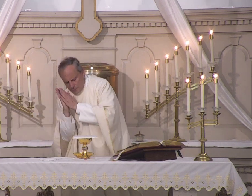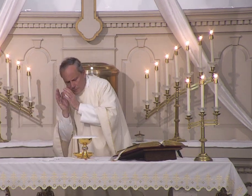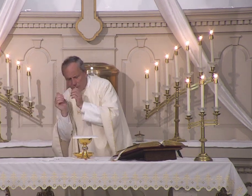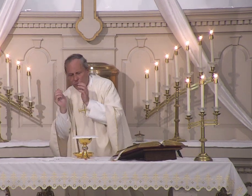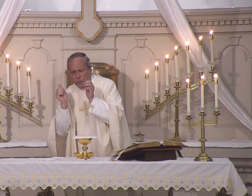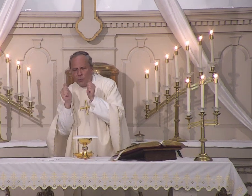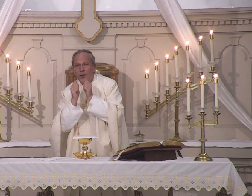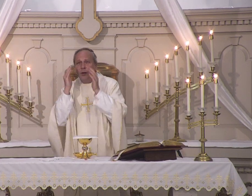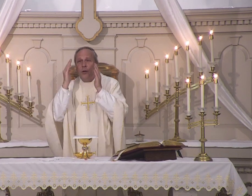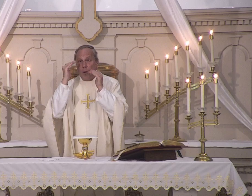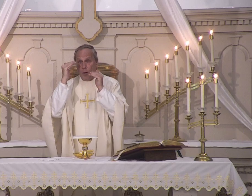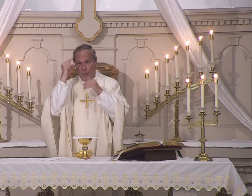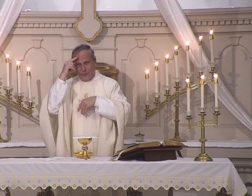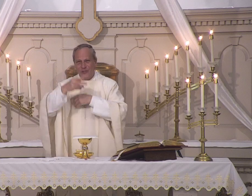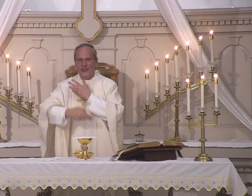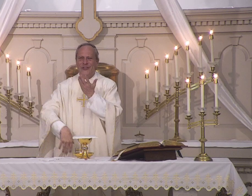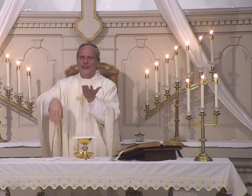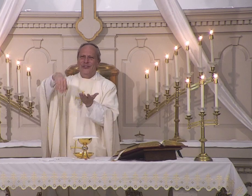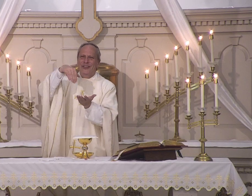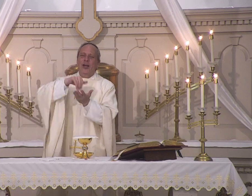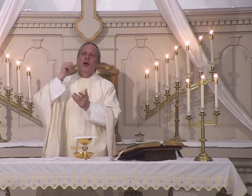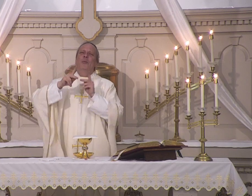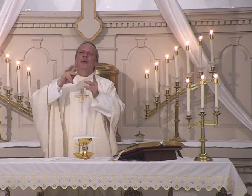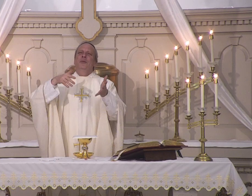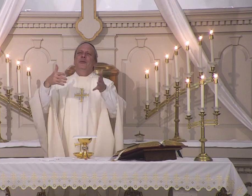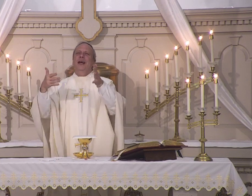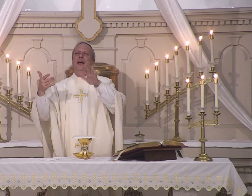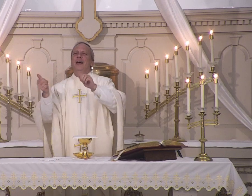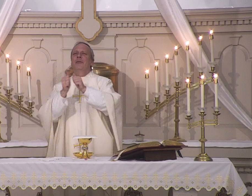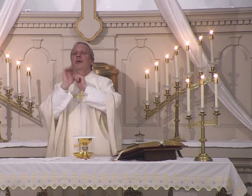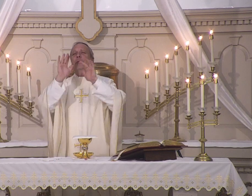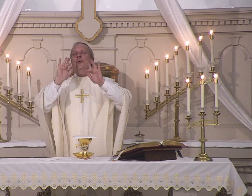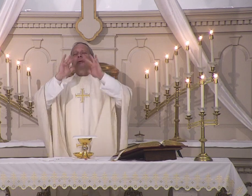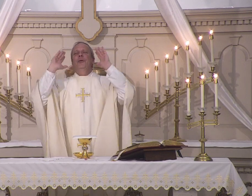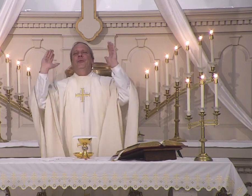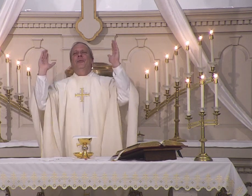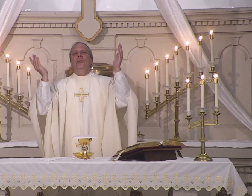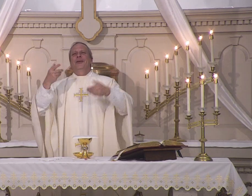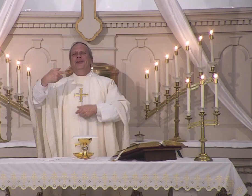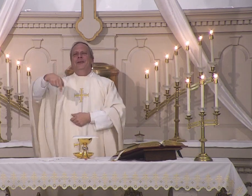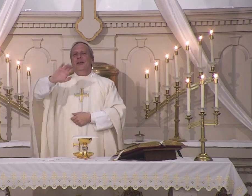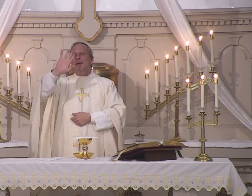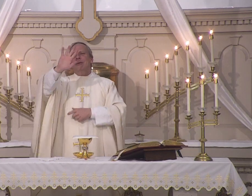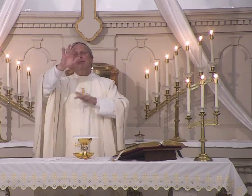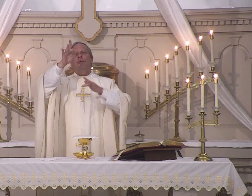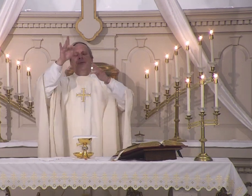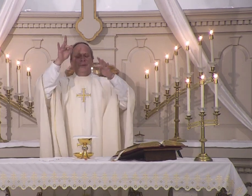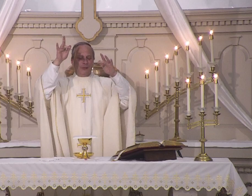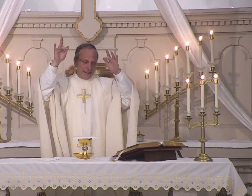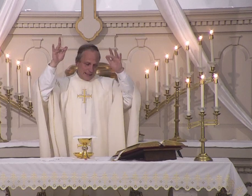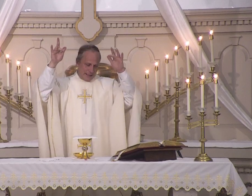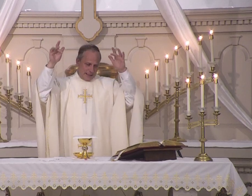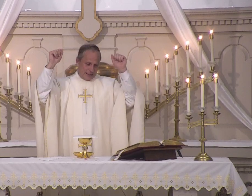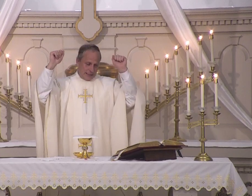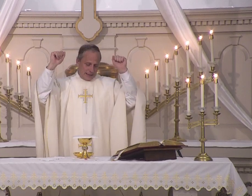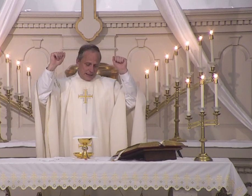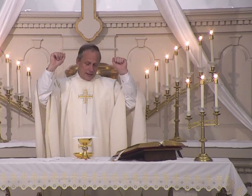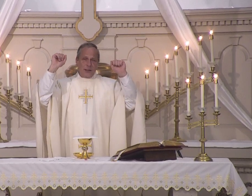remember also our brothers and sisters who have fallen asleep in the hope of the resurrection, and all who have died in your